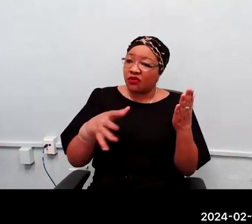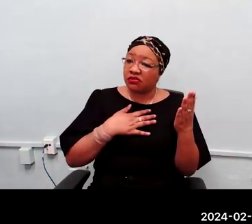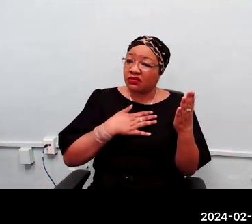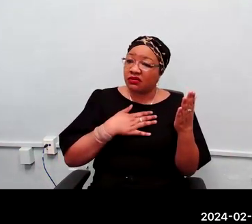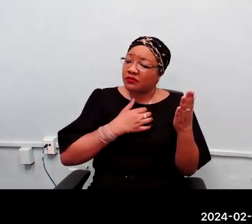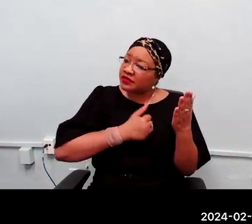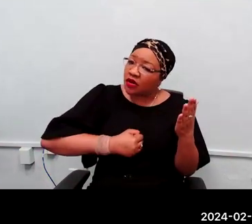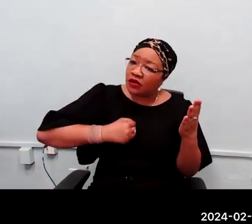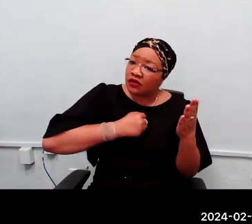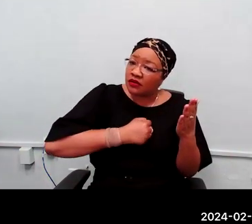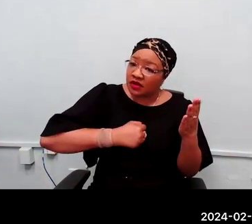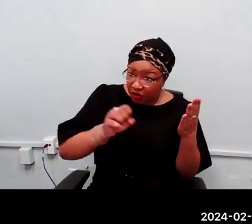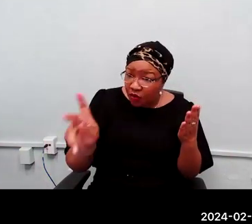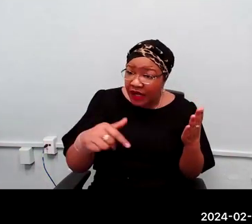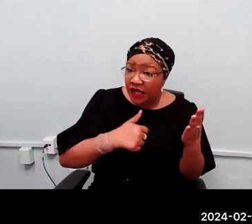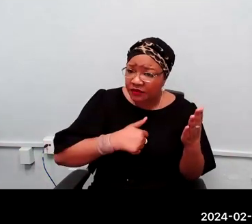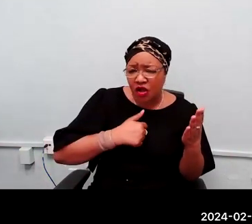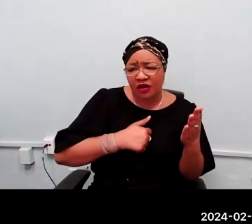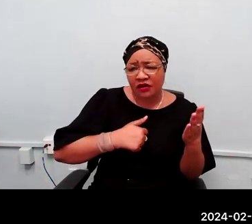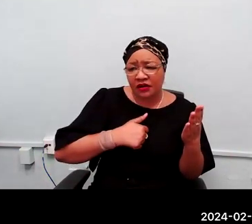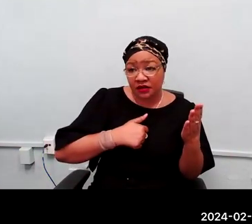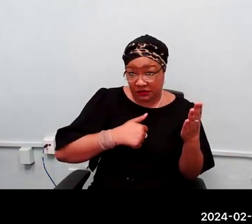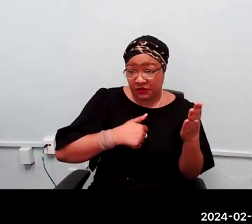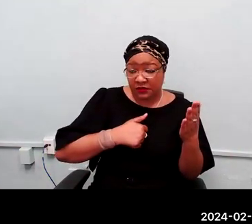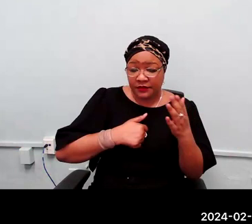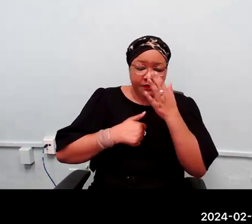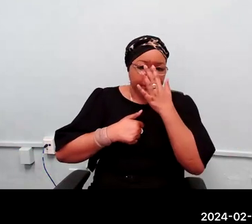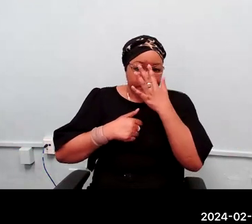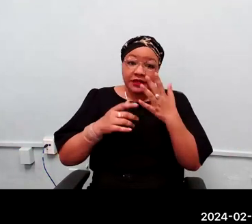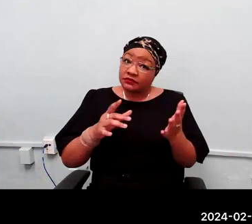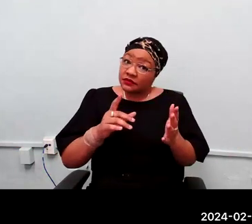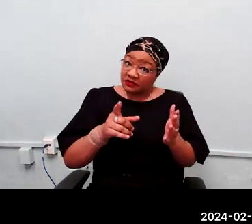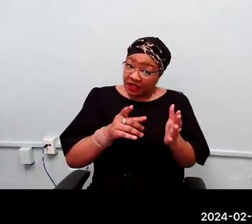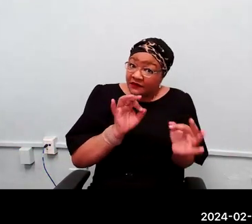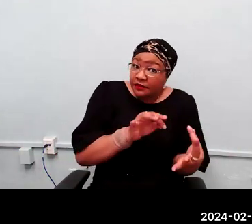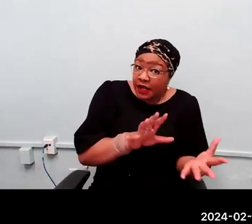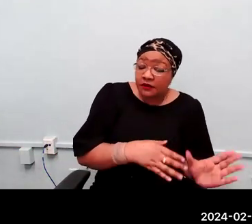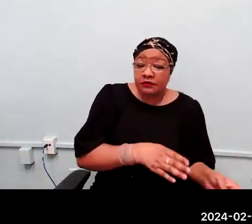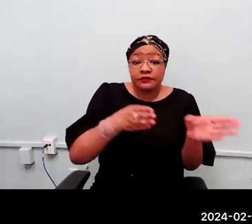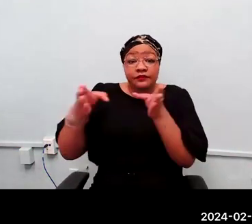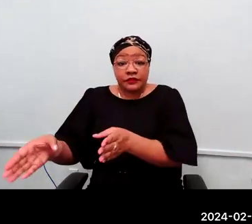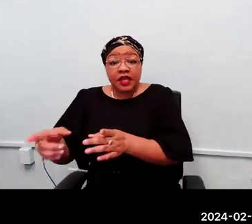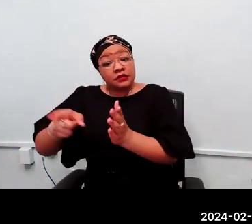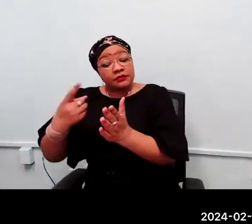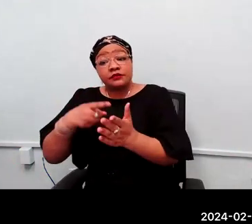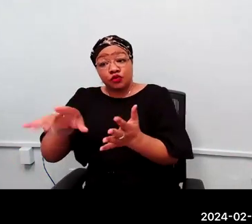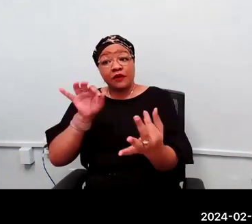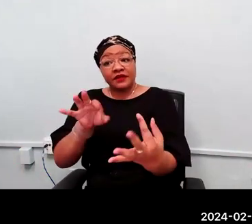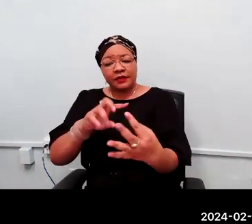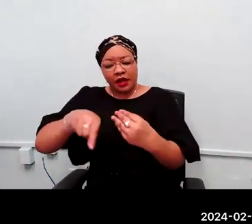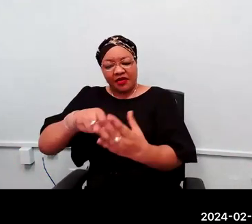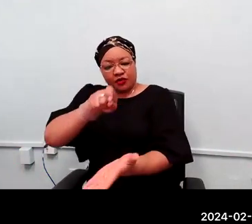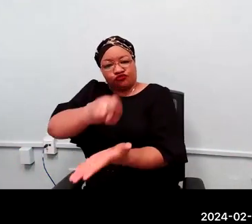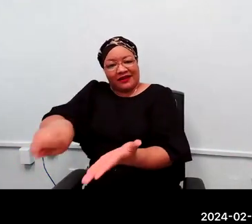It's like that kind of feedback. I care about you, the content. And then sometimes you want feedback about the piece, right? About the craft, about